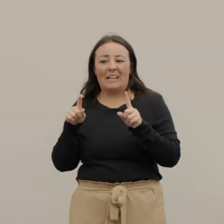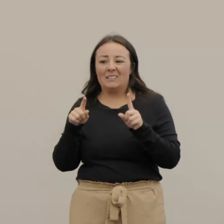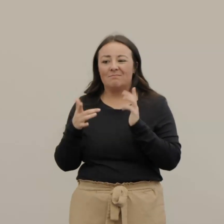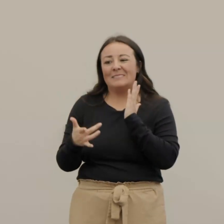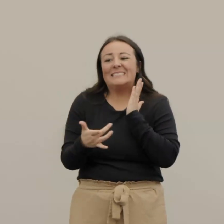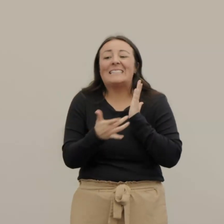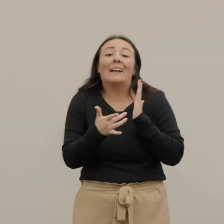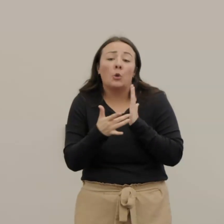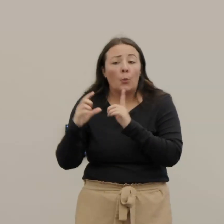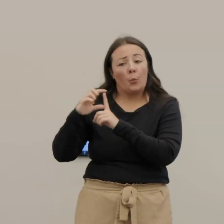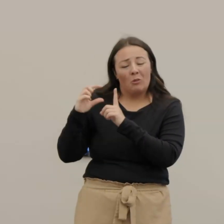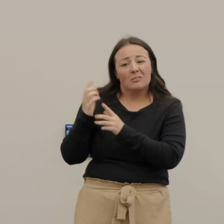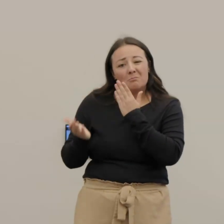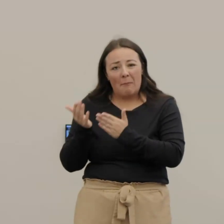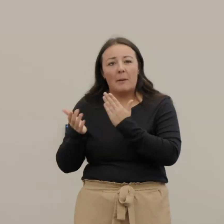that's unnecessary.